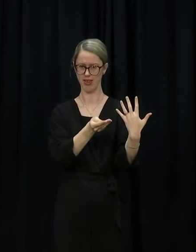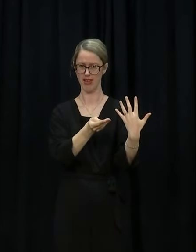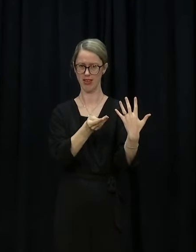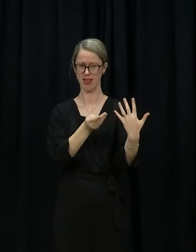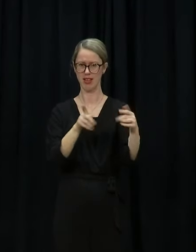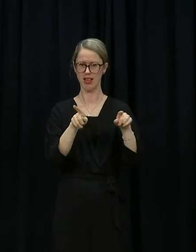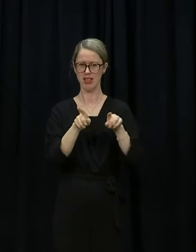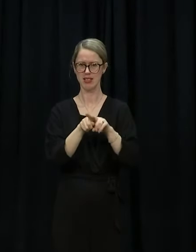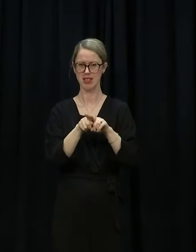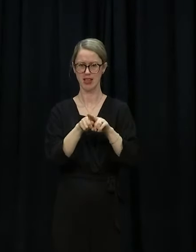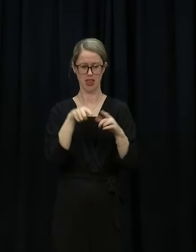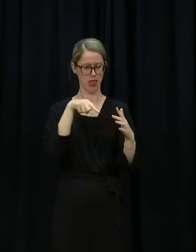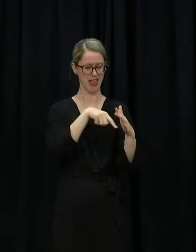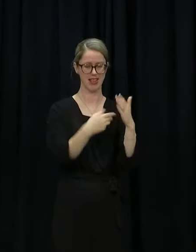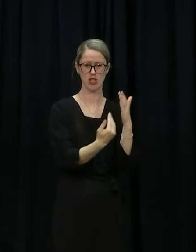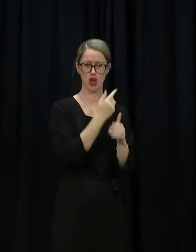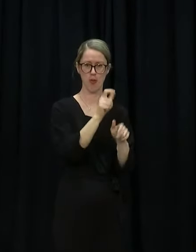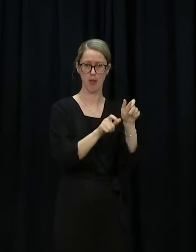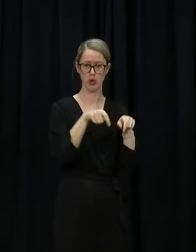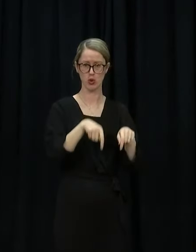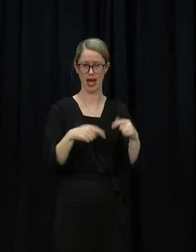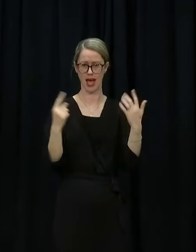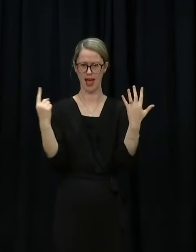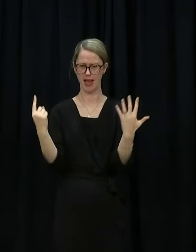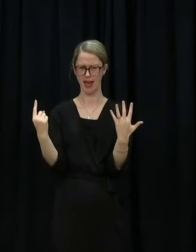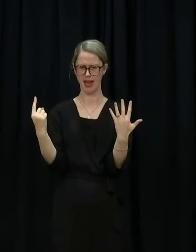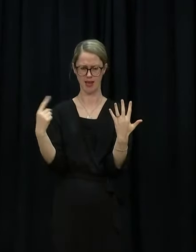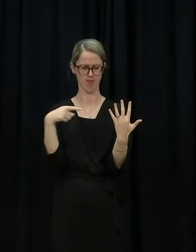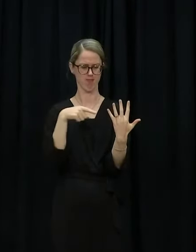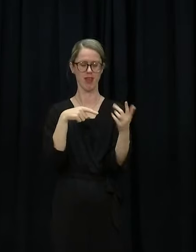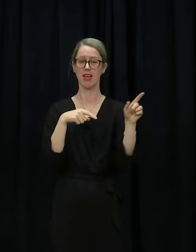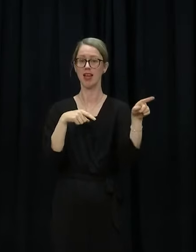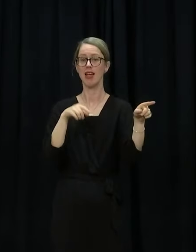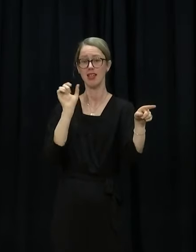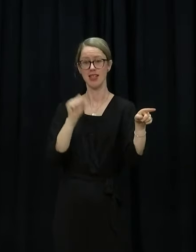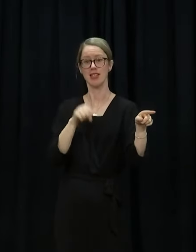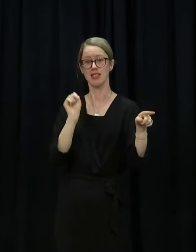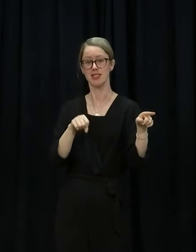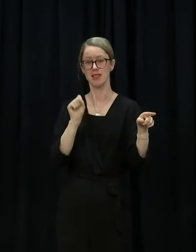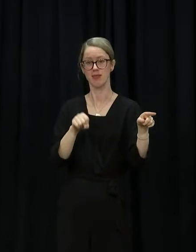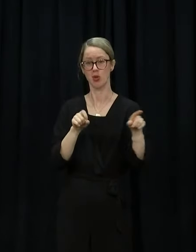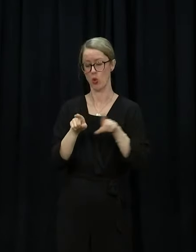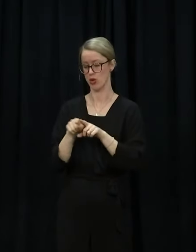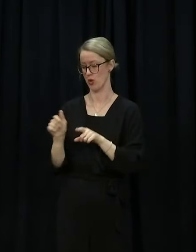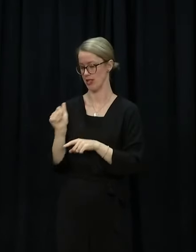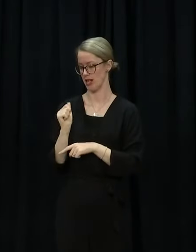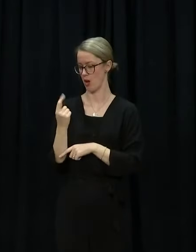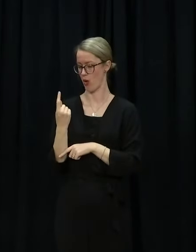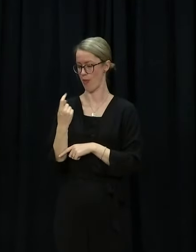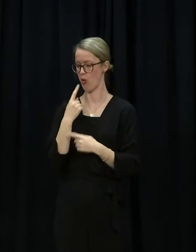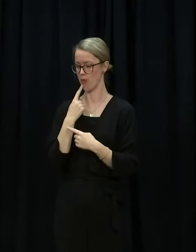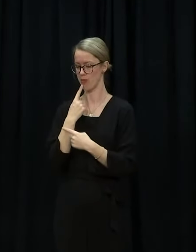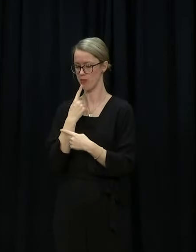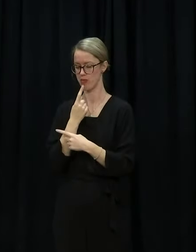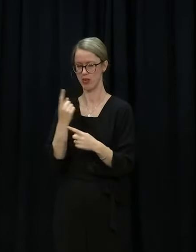the group of the new cases. Yes, that's right. And there was already one of our additional cases reported yesterday was